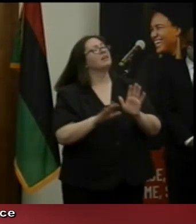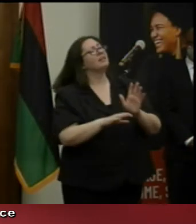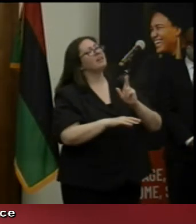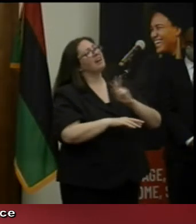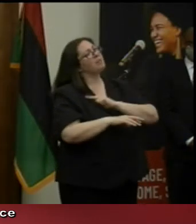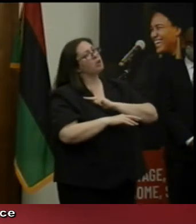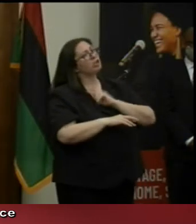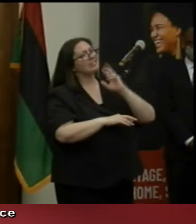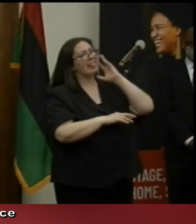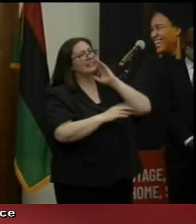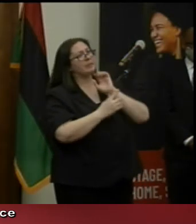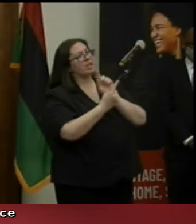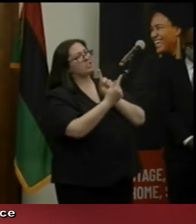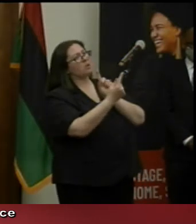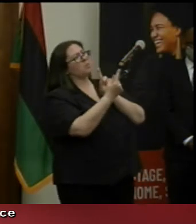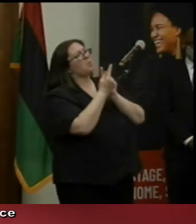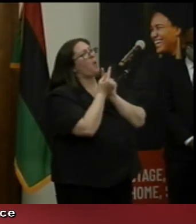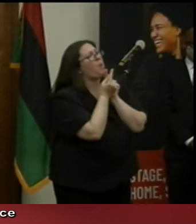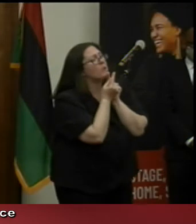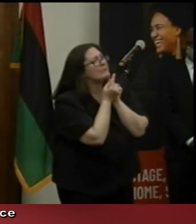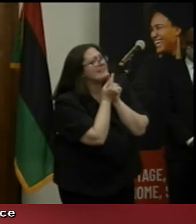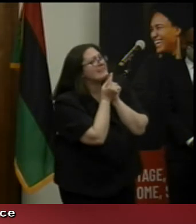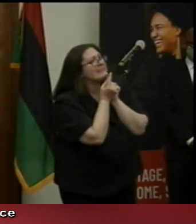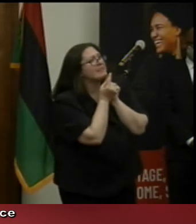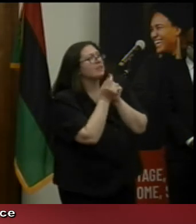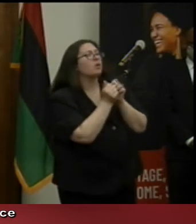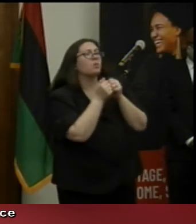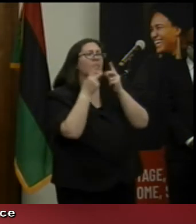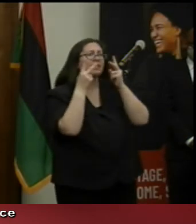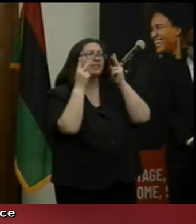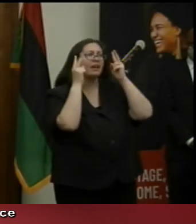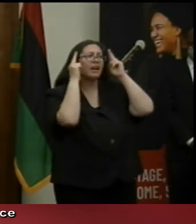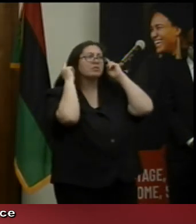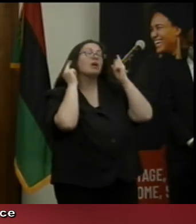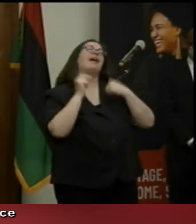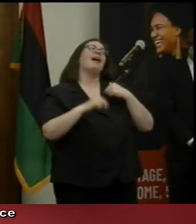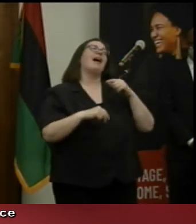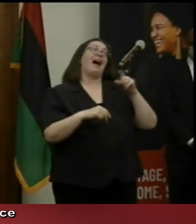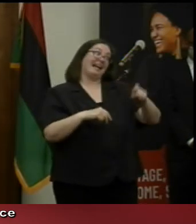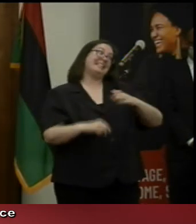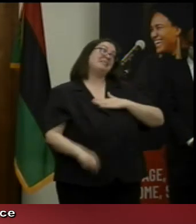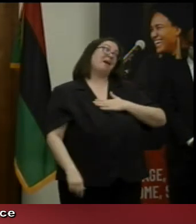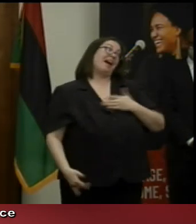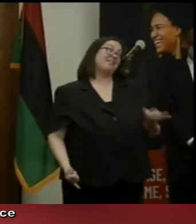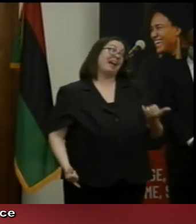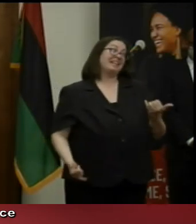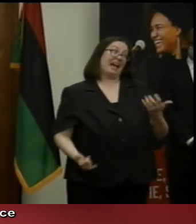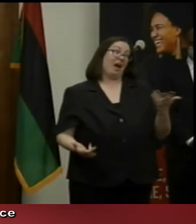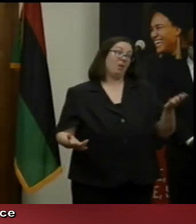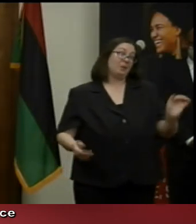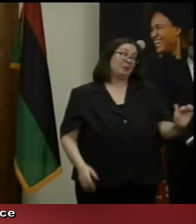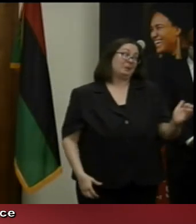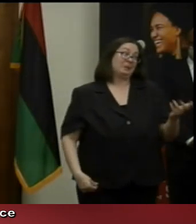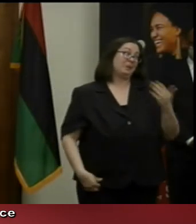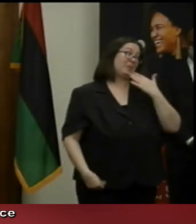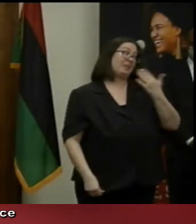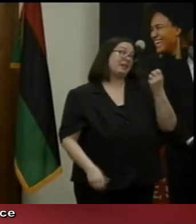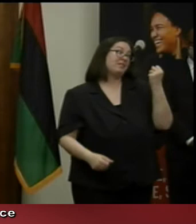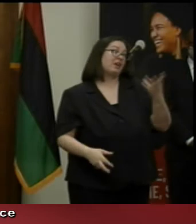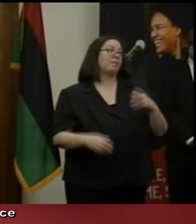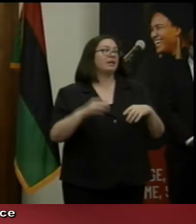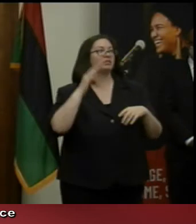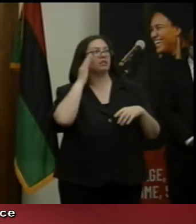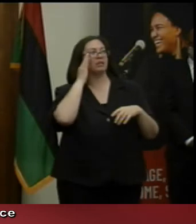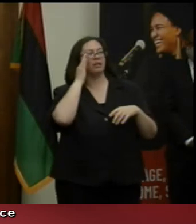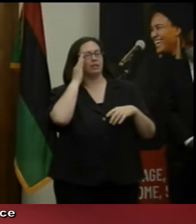experience. You're very close to your hairdresser. I need my hairdresser right now. Thank you very much. I